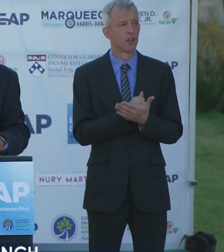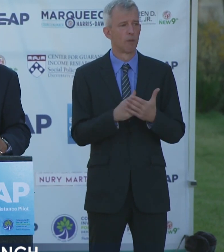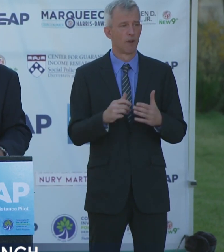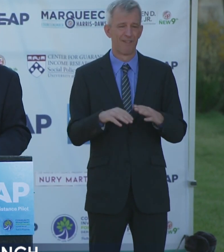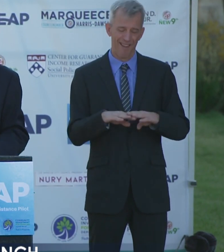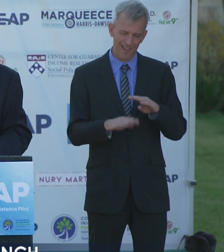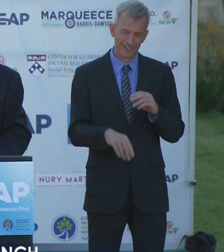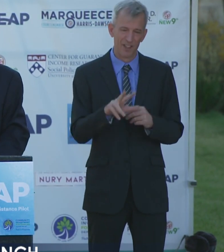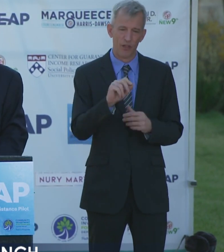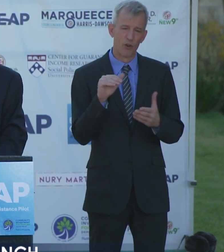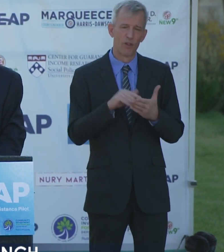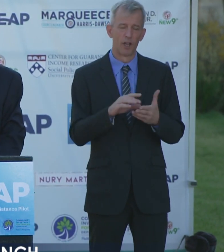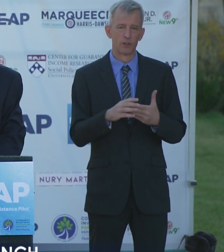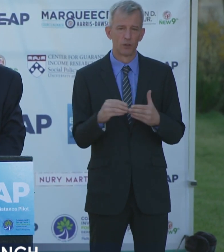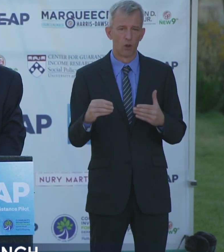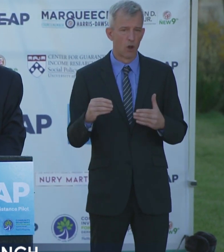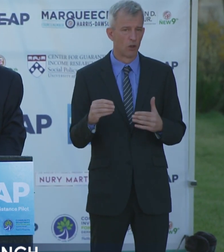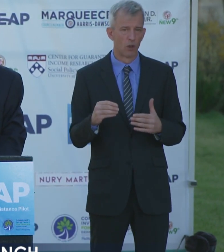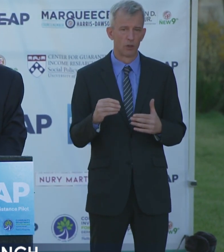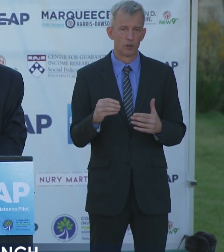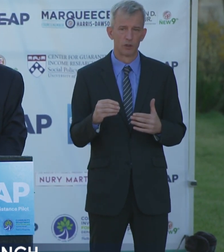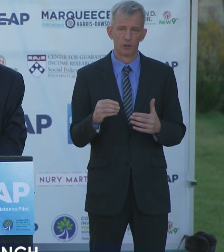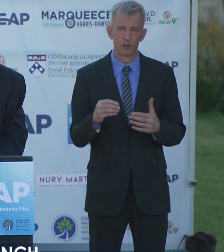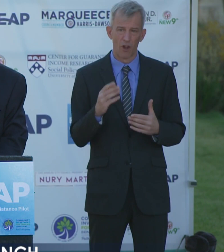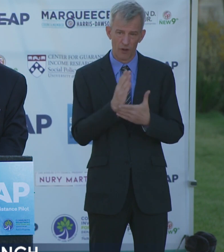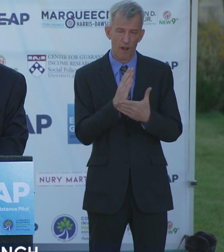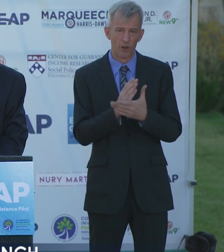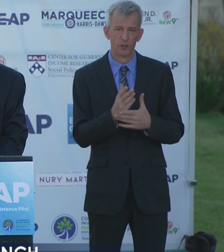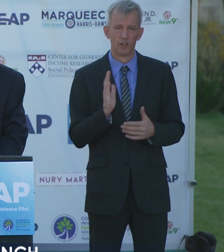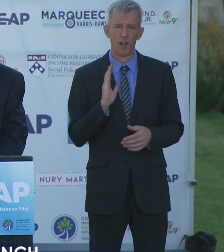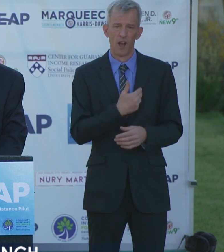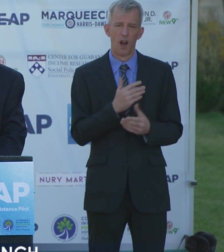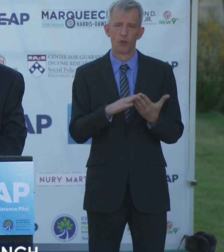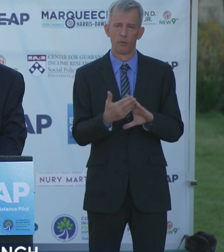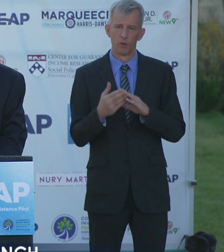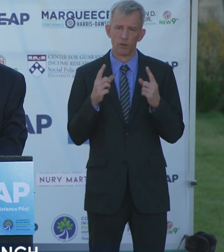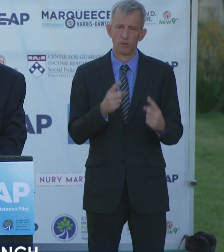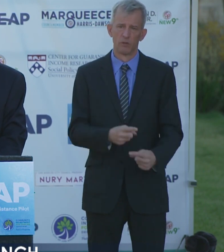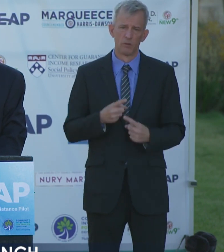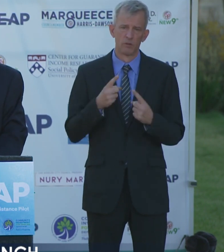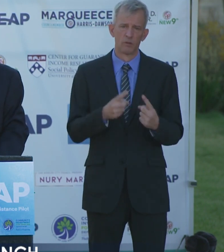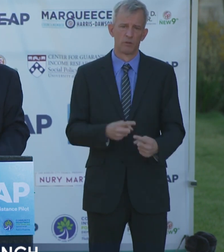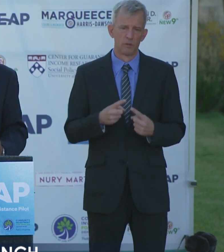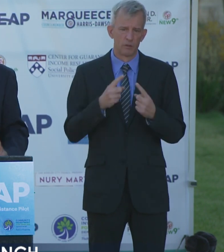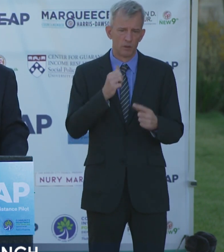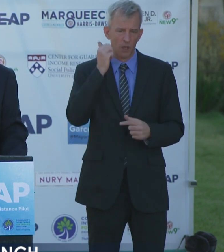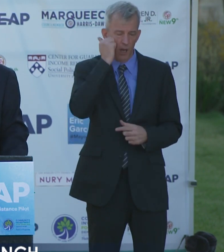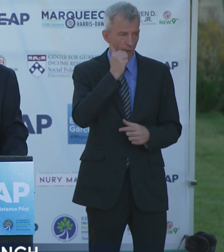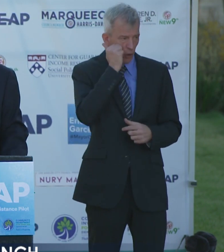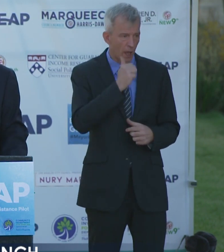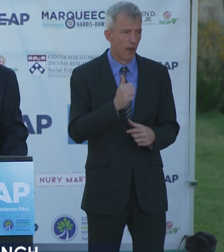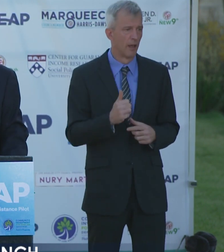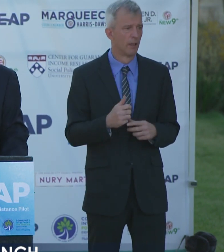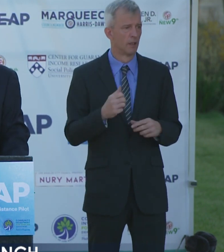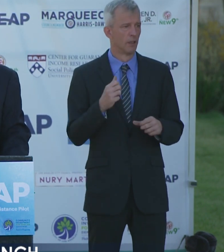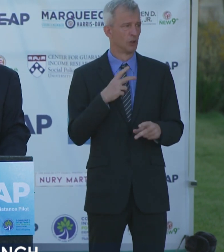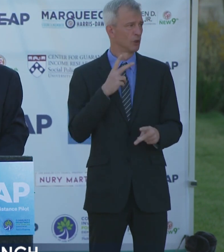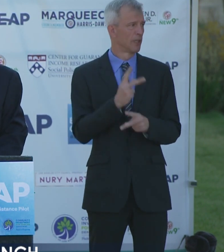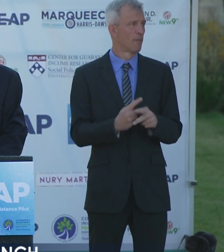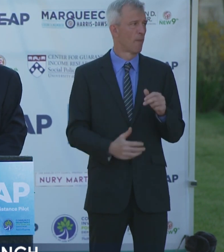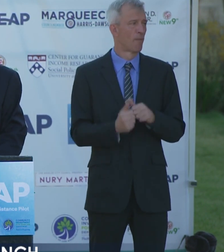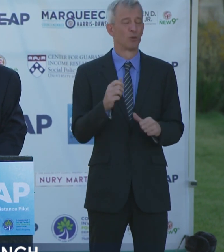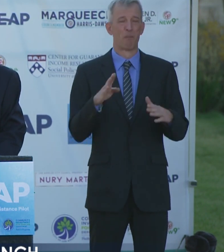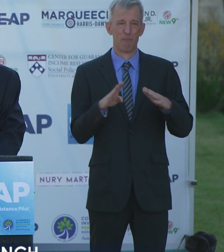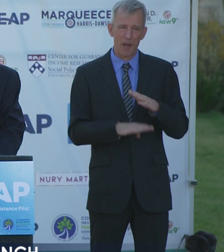$30,000, this community, our community, struggles day in and day out to maintain the most basic